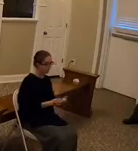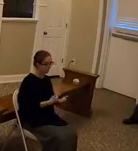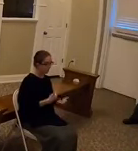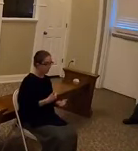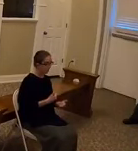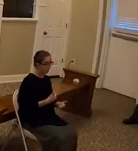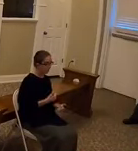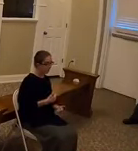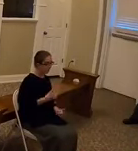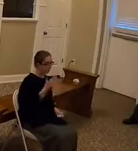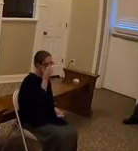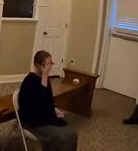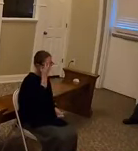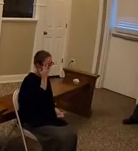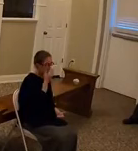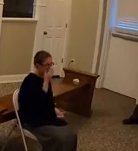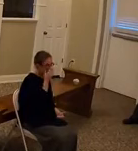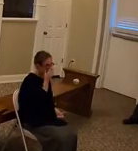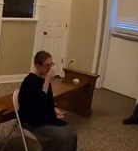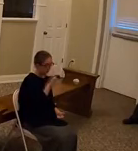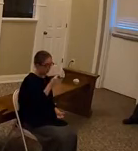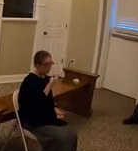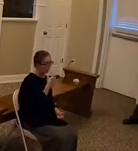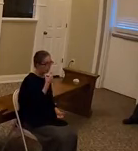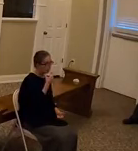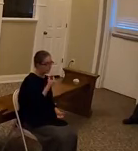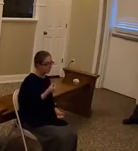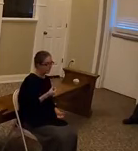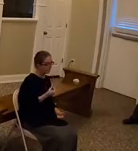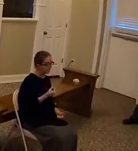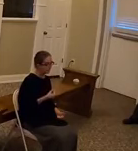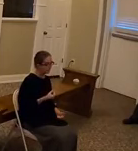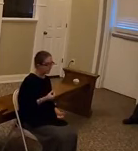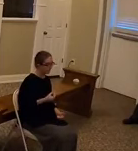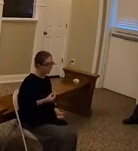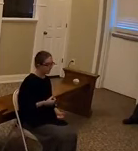then. We're Gentiles.